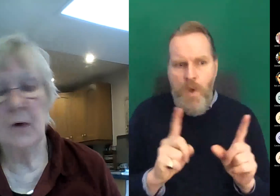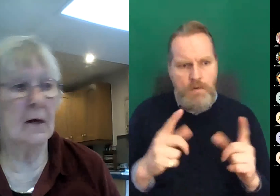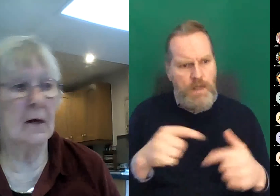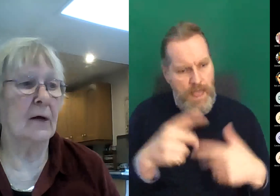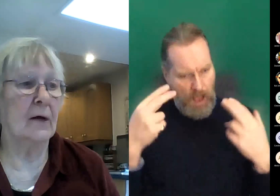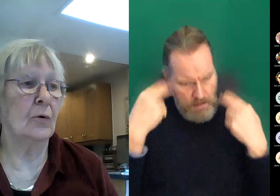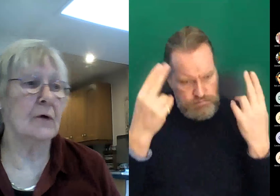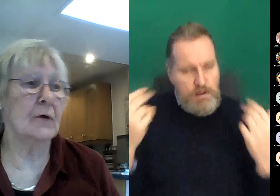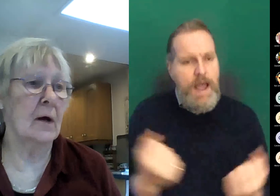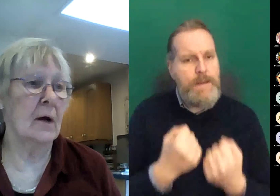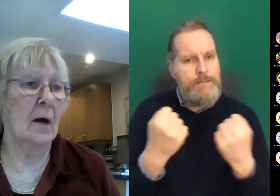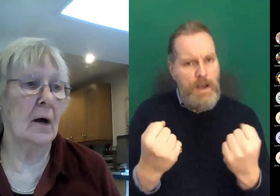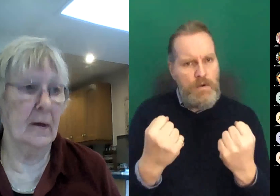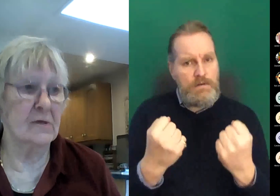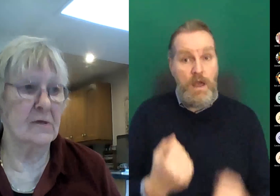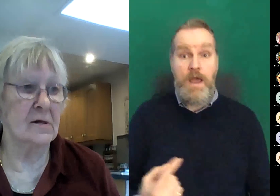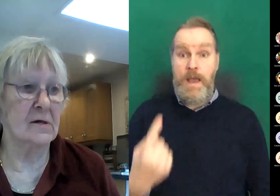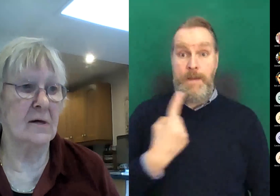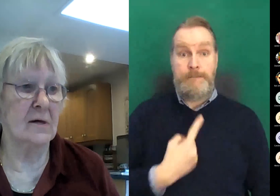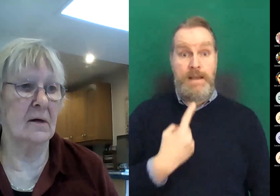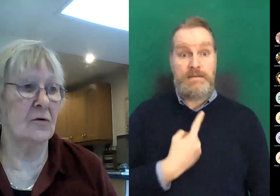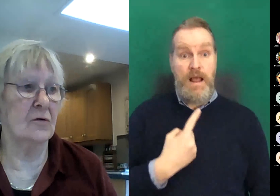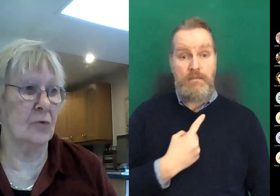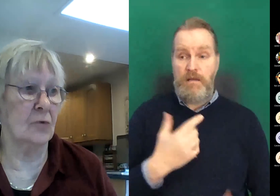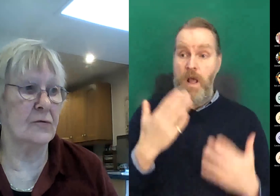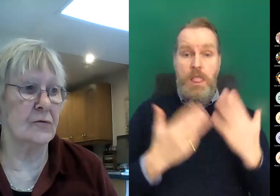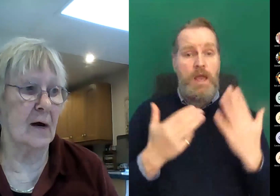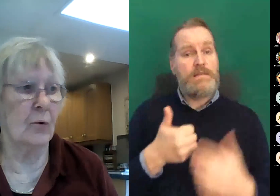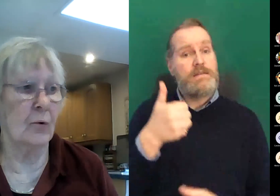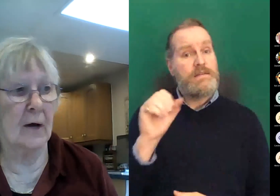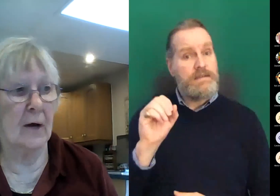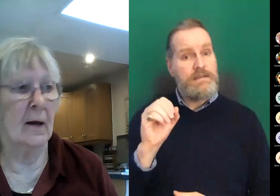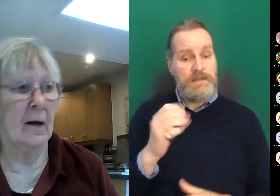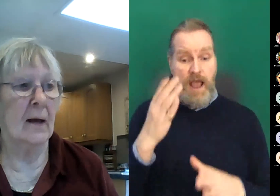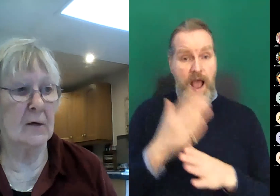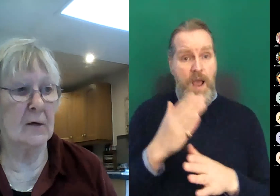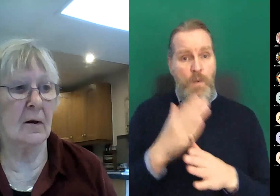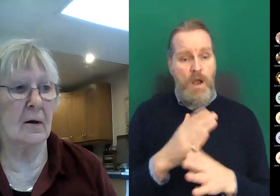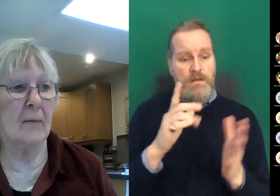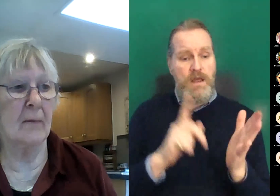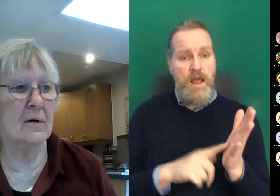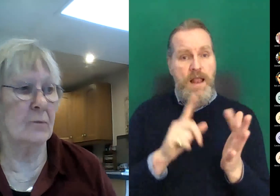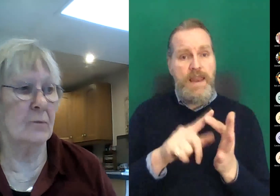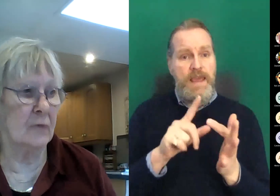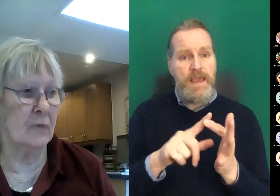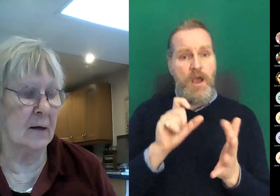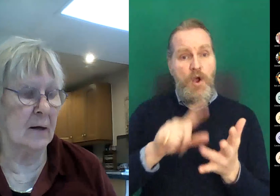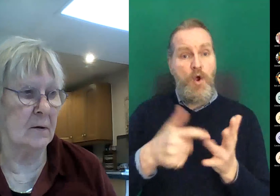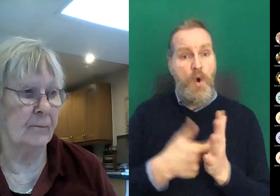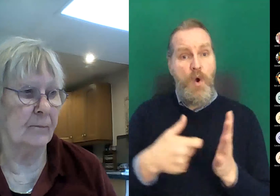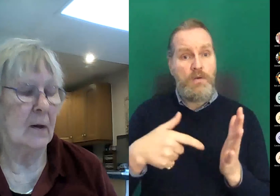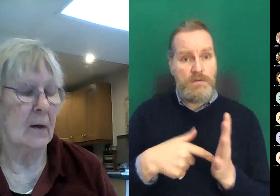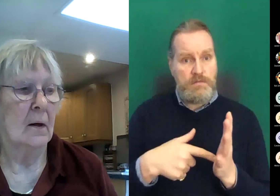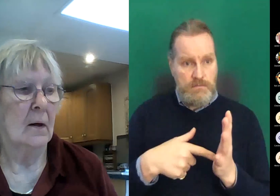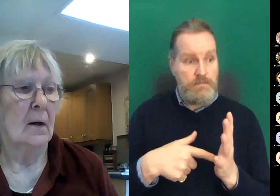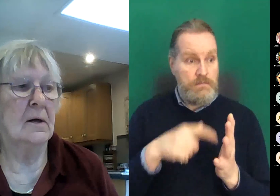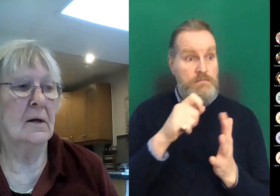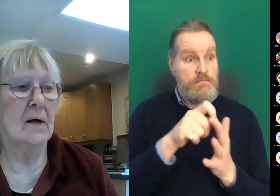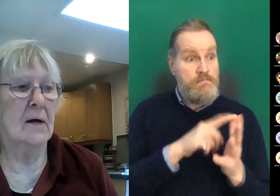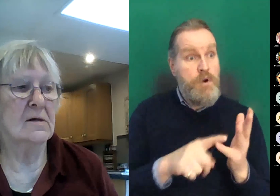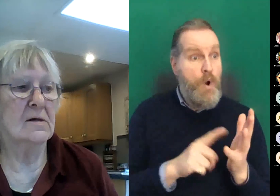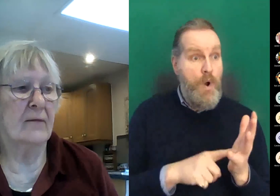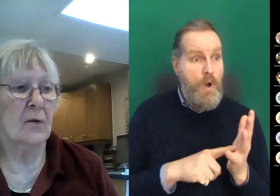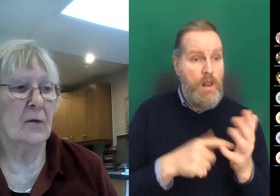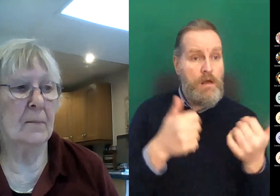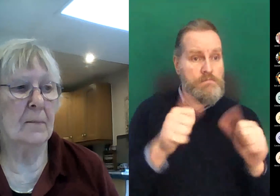I was working at Lee Court in the 60s, and in the course of time, Paul and I came together, married, and moved to London. And